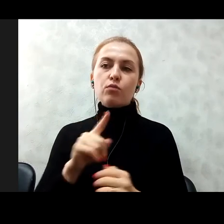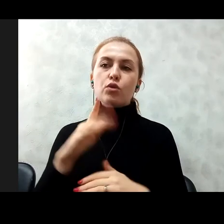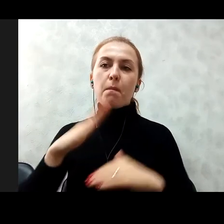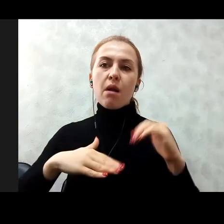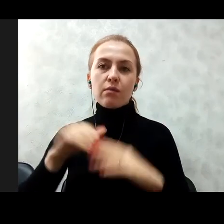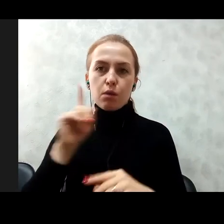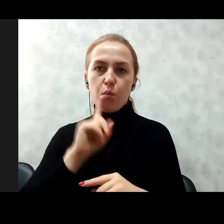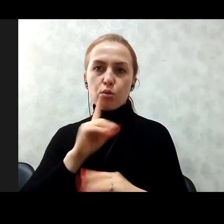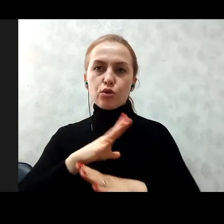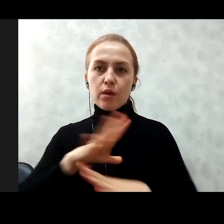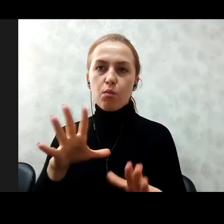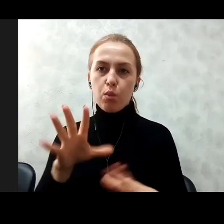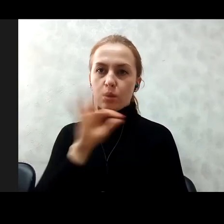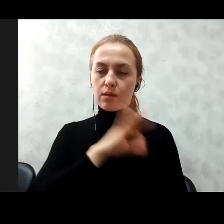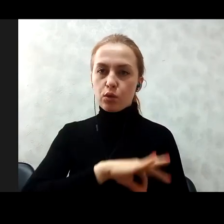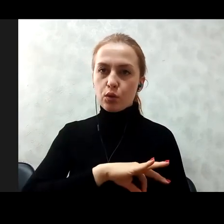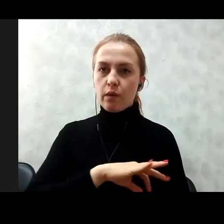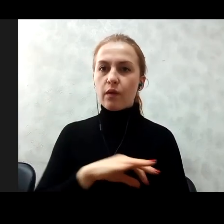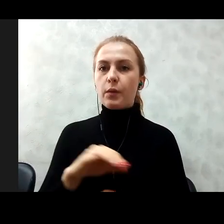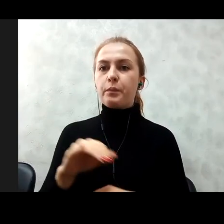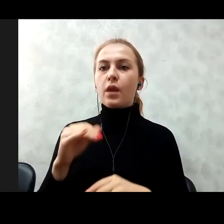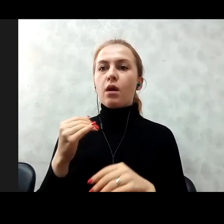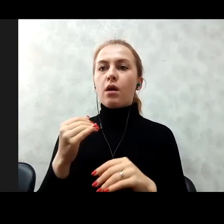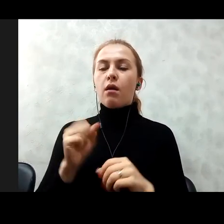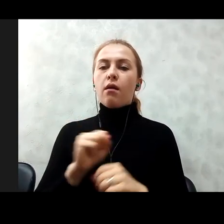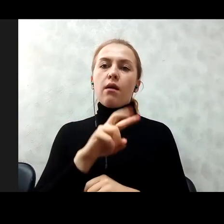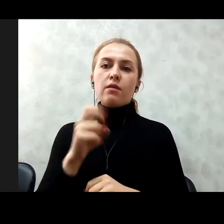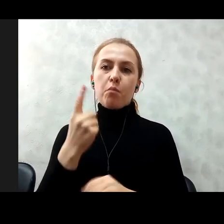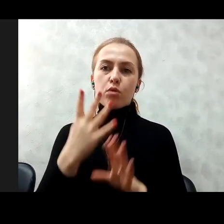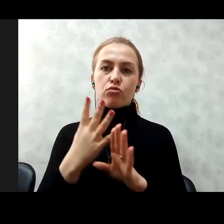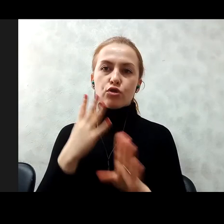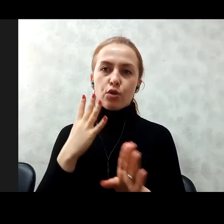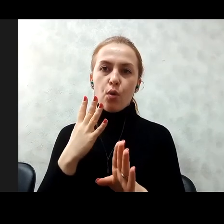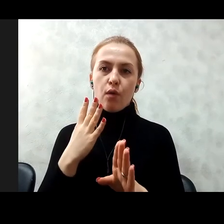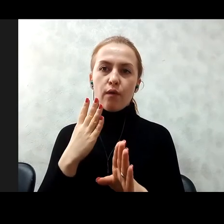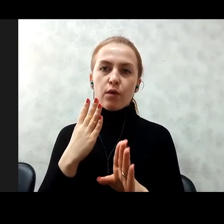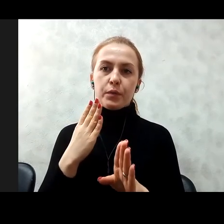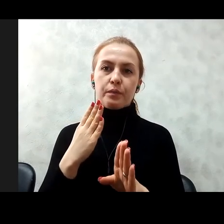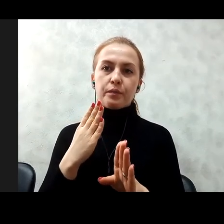to envision for the application of such amendments, and